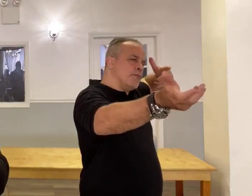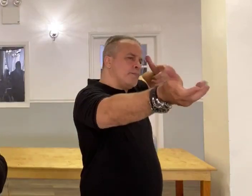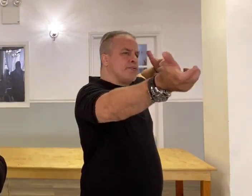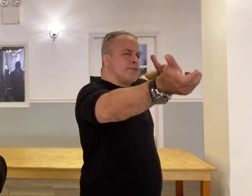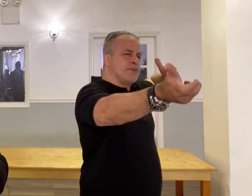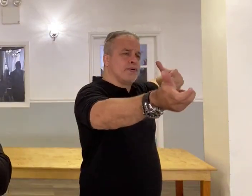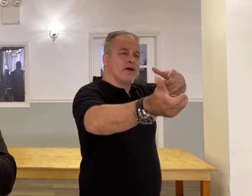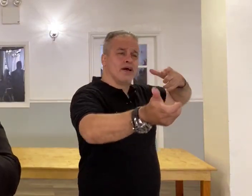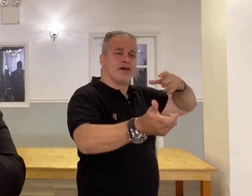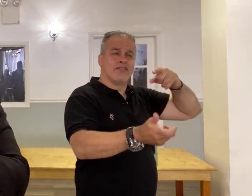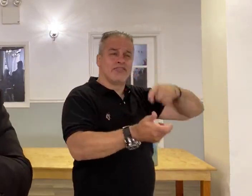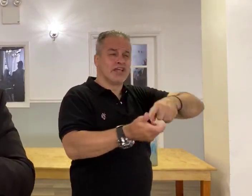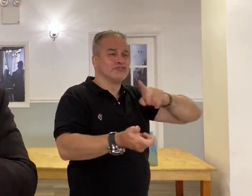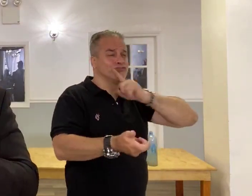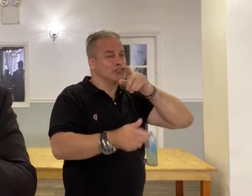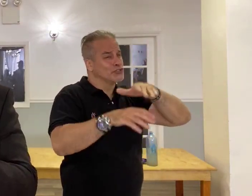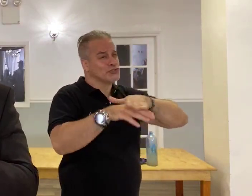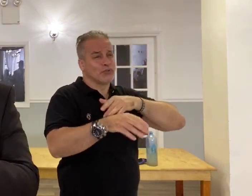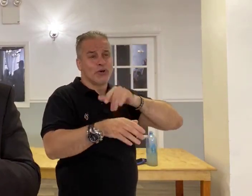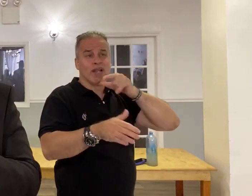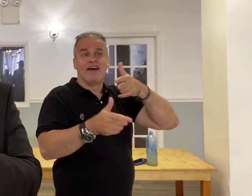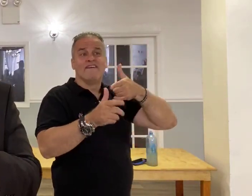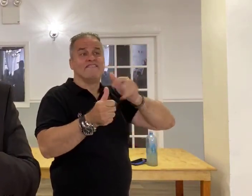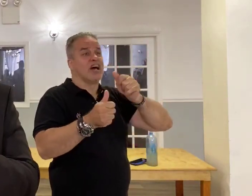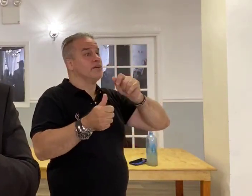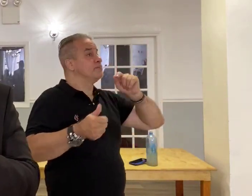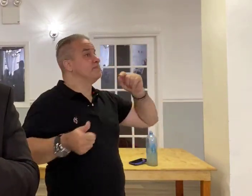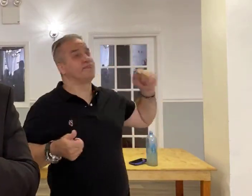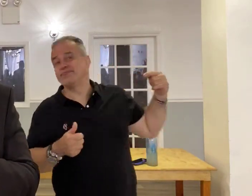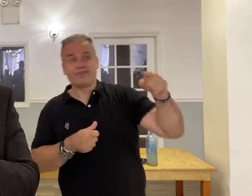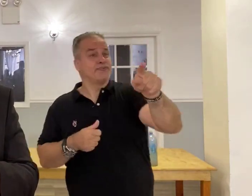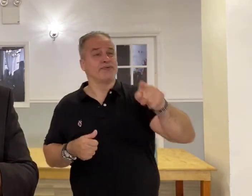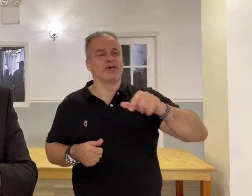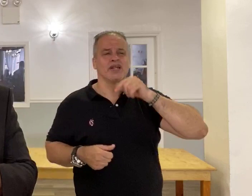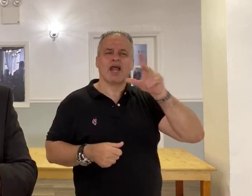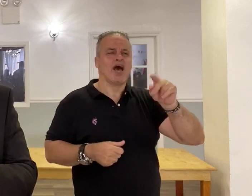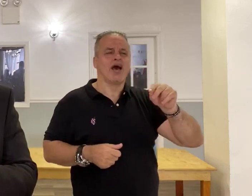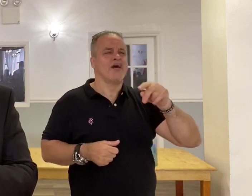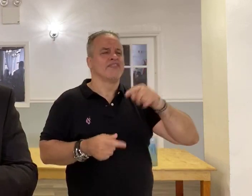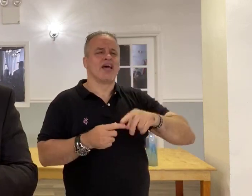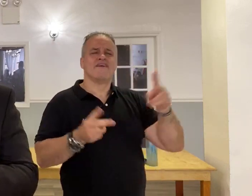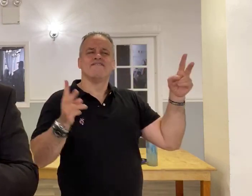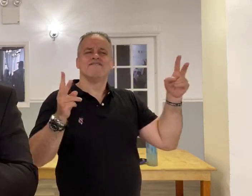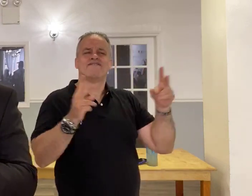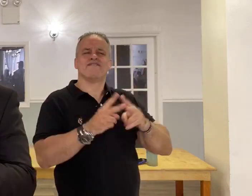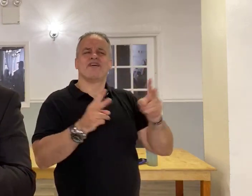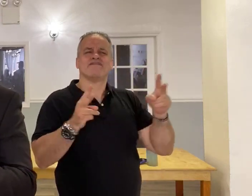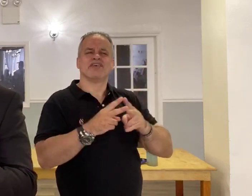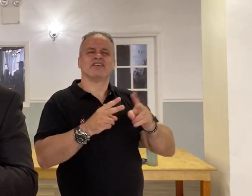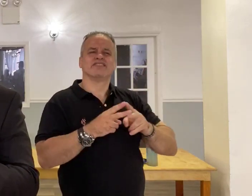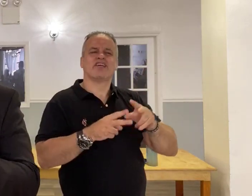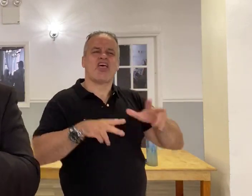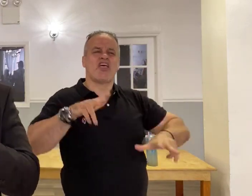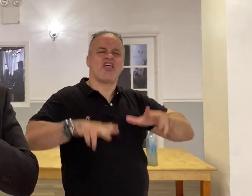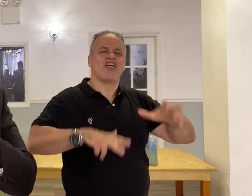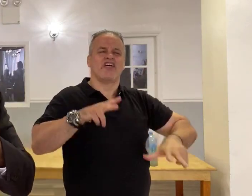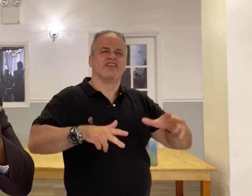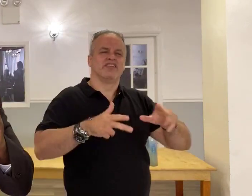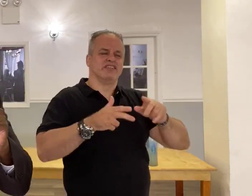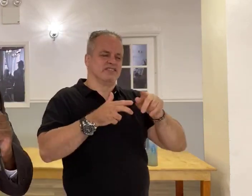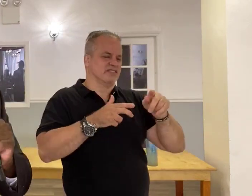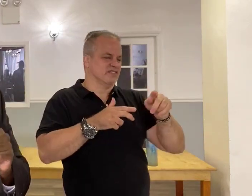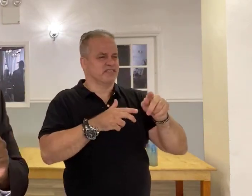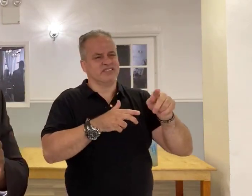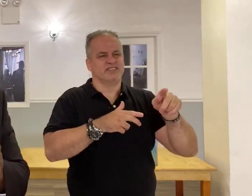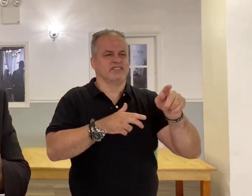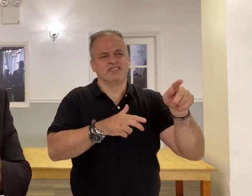a soldier, it would create so much blunt force damage to the body. And if it hit the bone